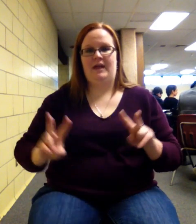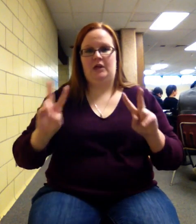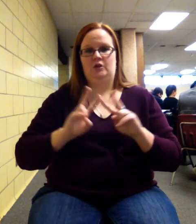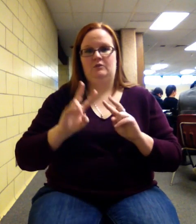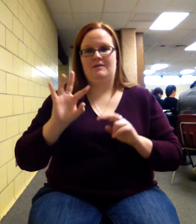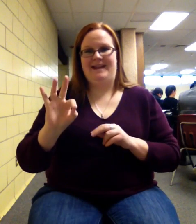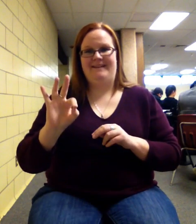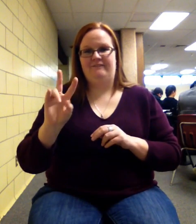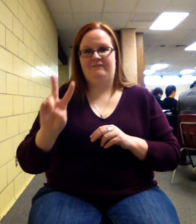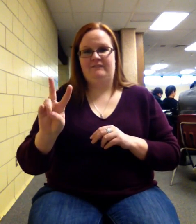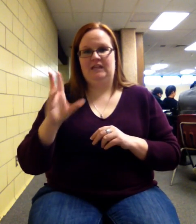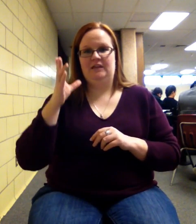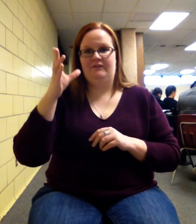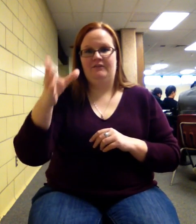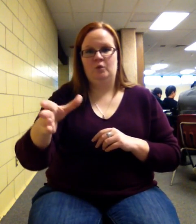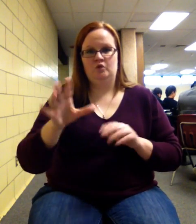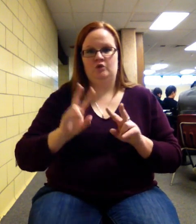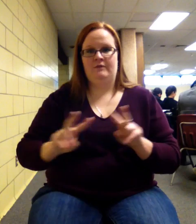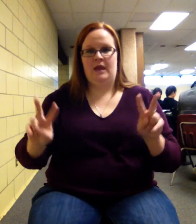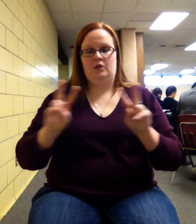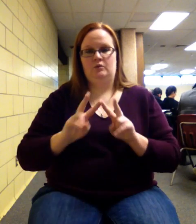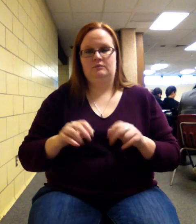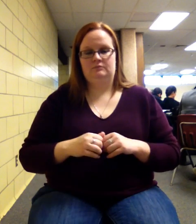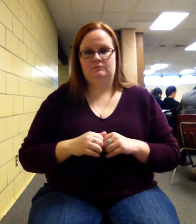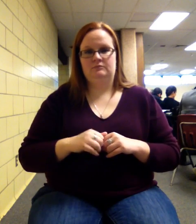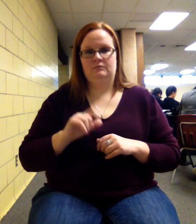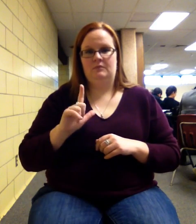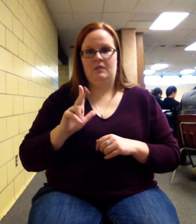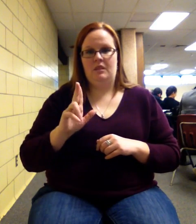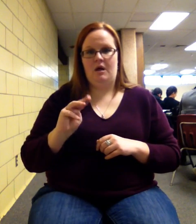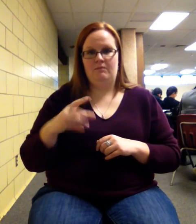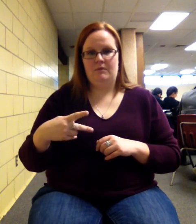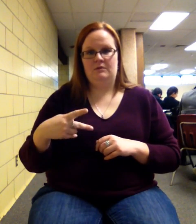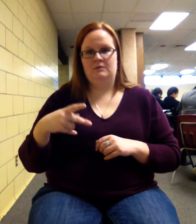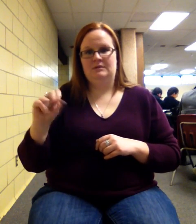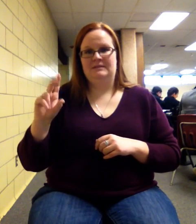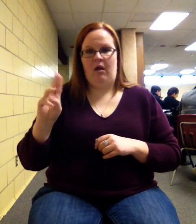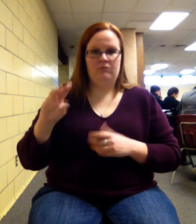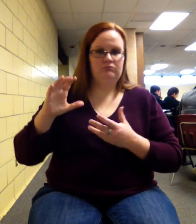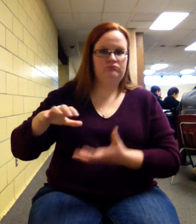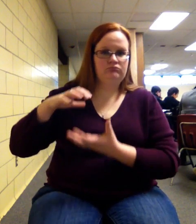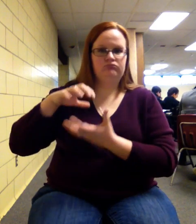FV, future value. A lump sum at some point in the future.